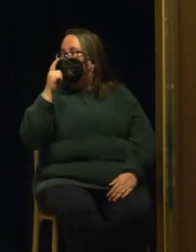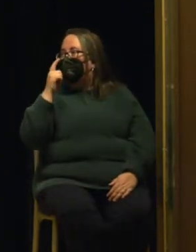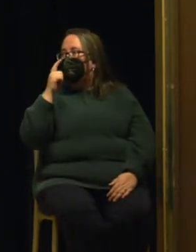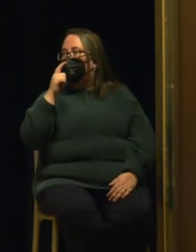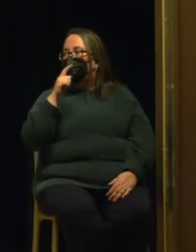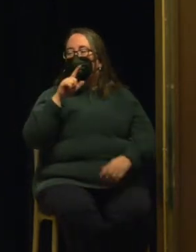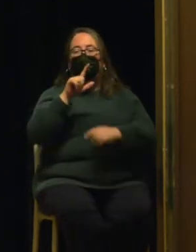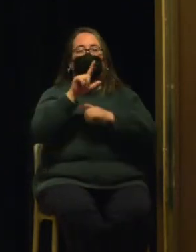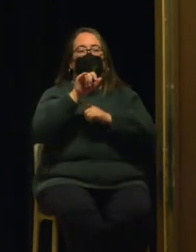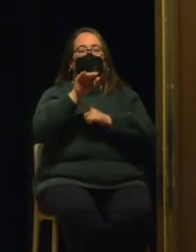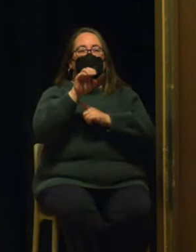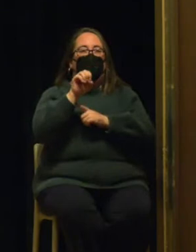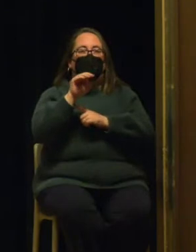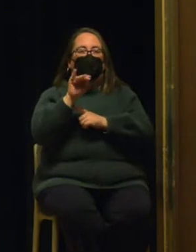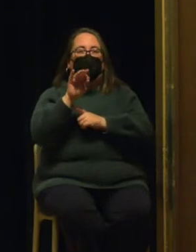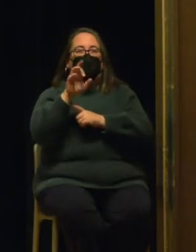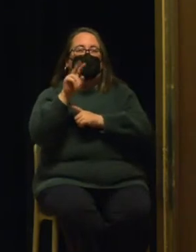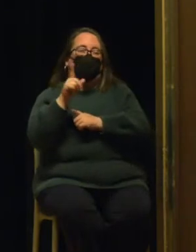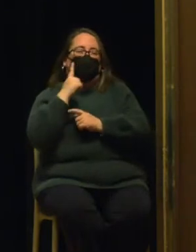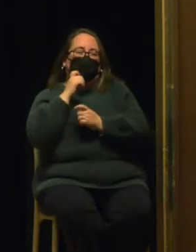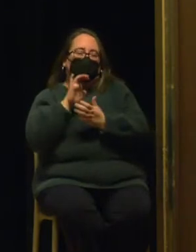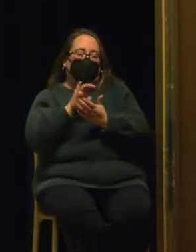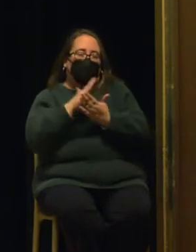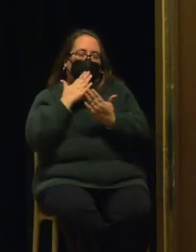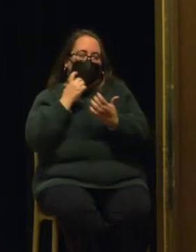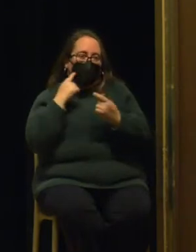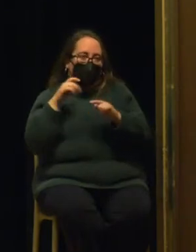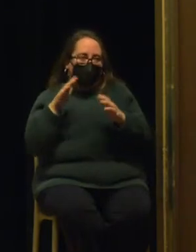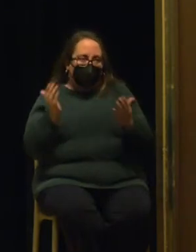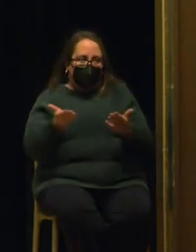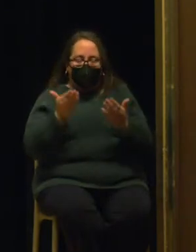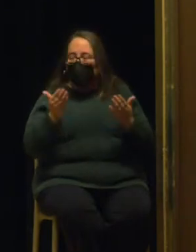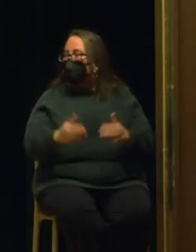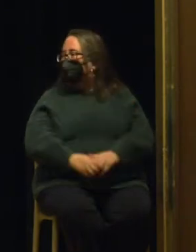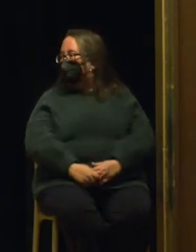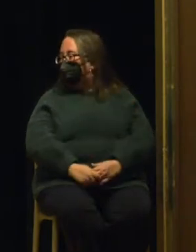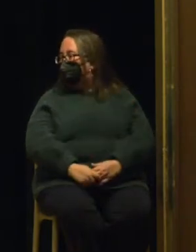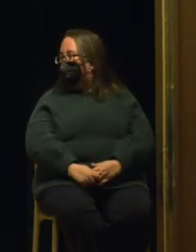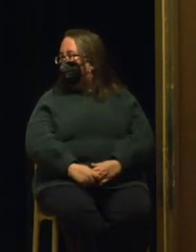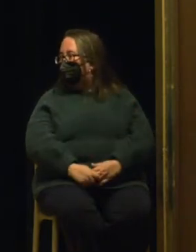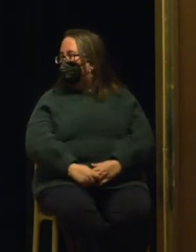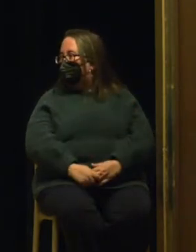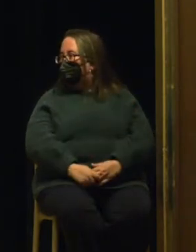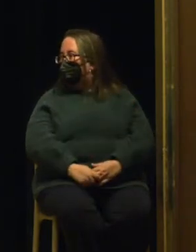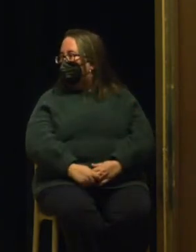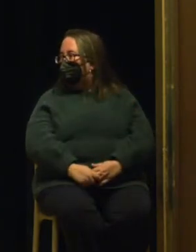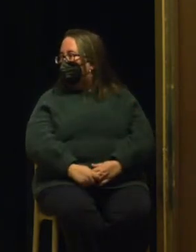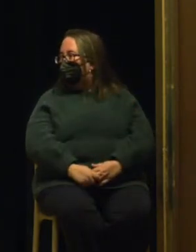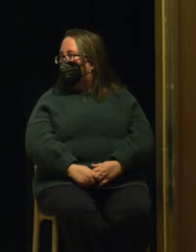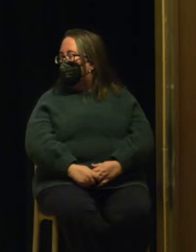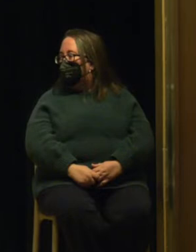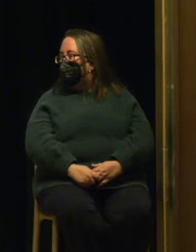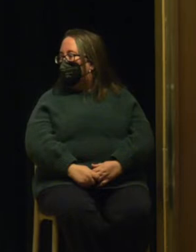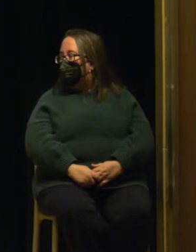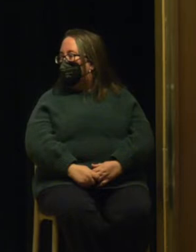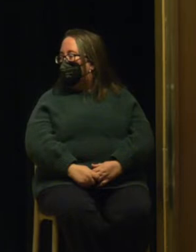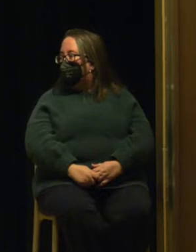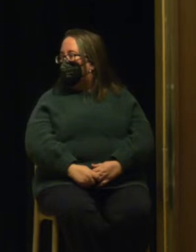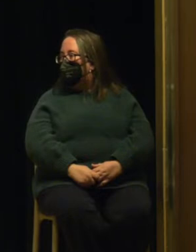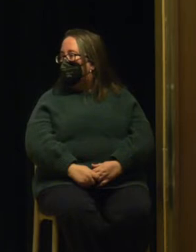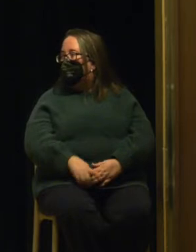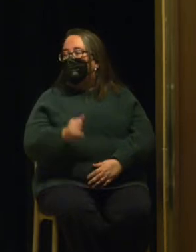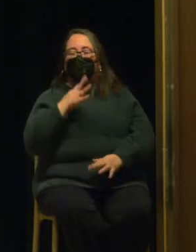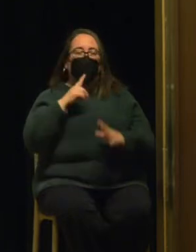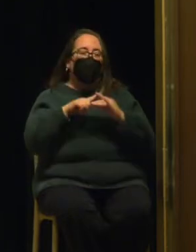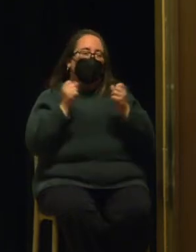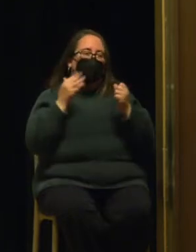Hall McKissick. Oh, cool. Thank you for being here. Thank you. Thank you. I was trying to frame up my question in my head because you talked about so many things